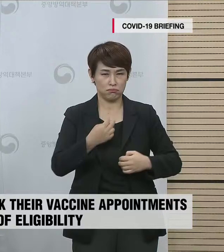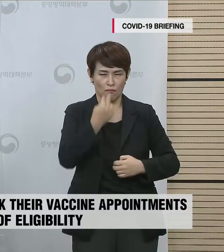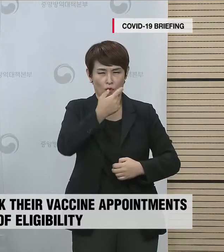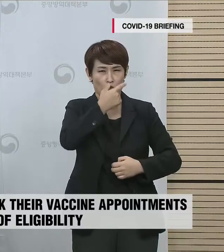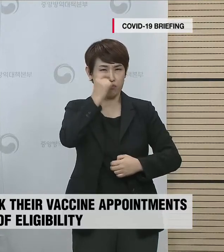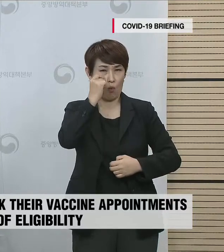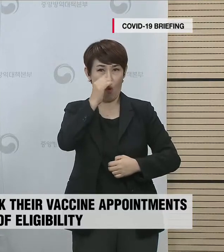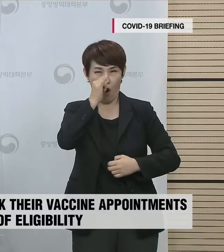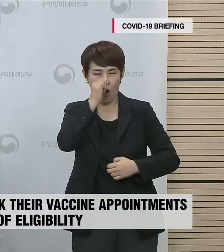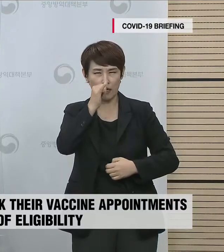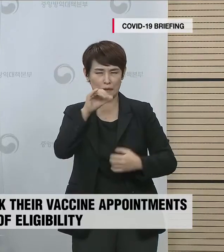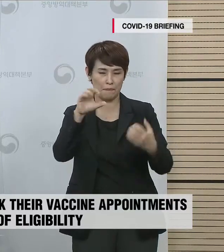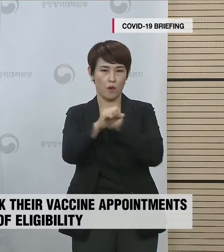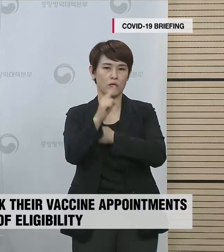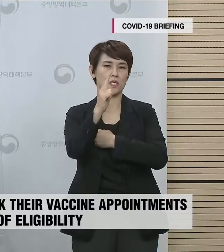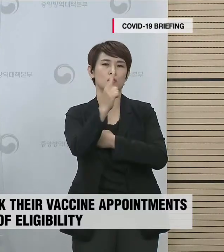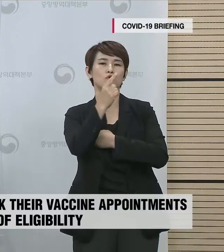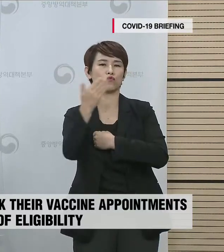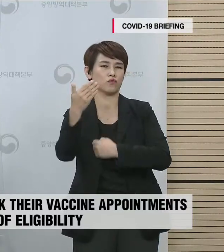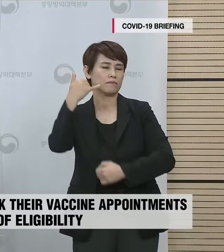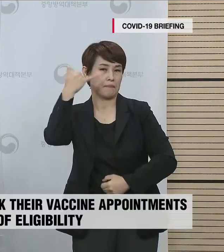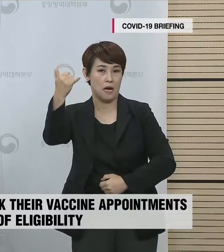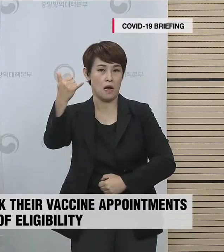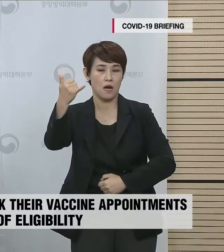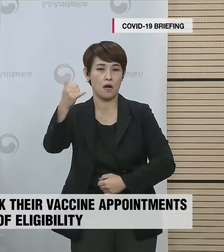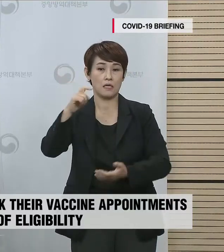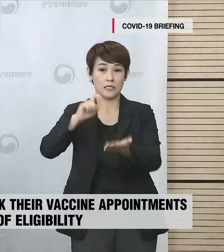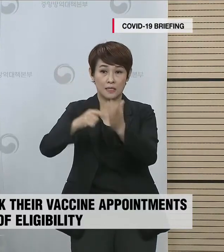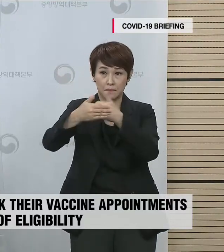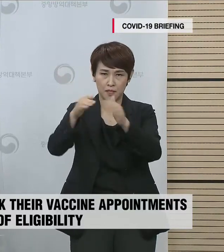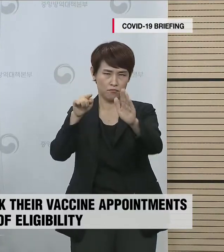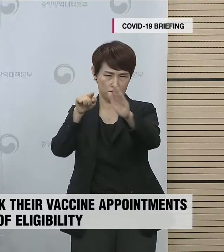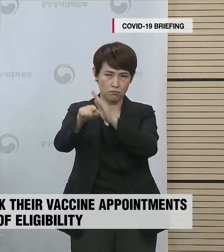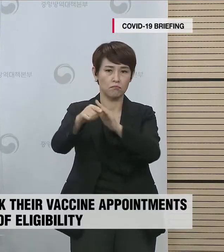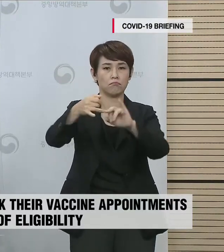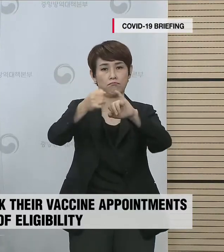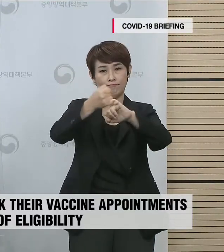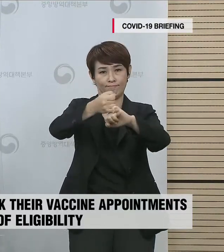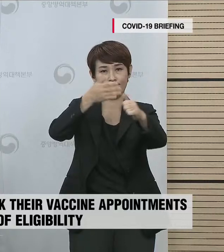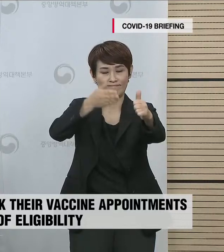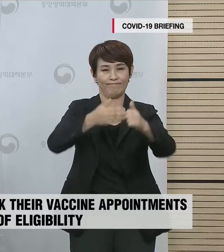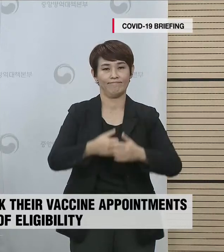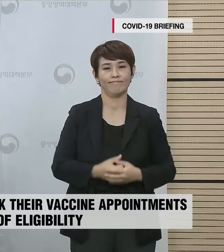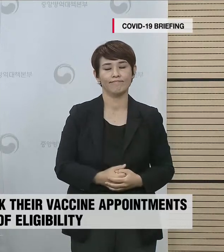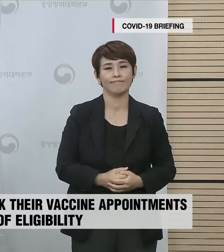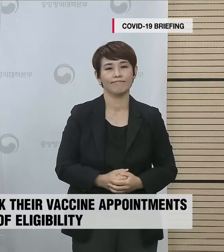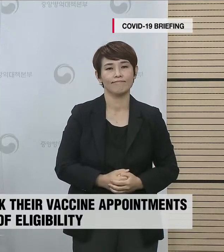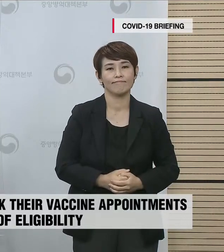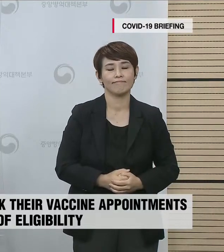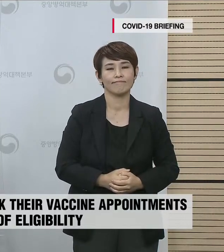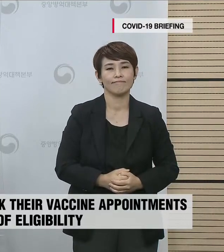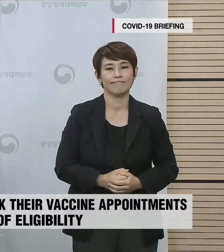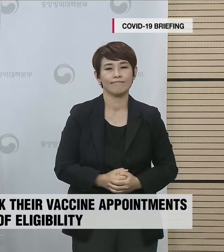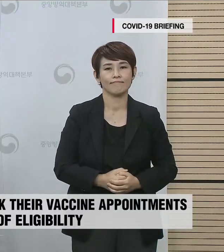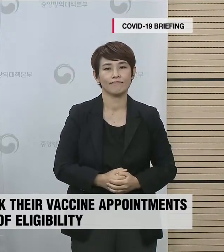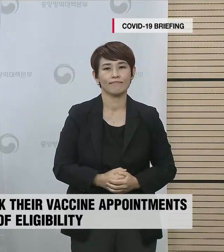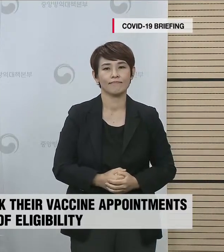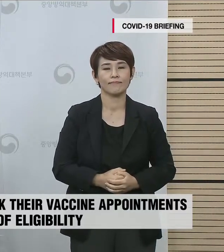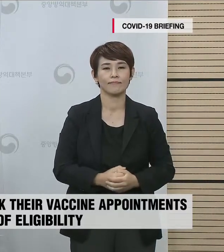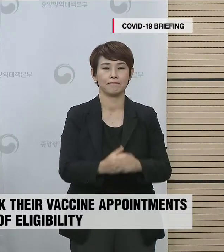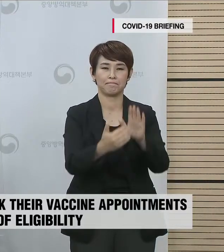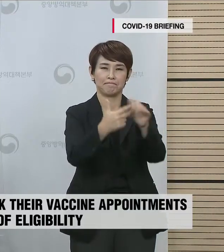reactions like anaphylaxis, you need to call 119, that is, immediately immediately or visit a nearby ER